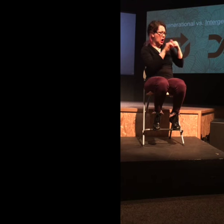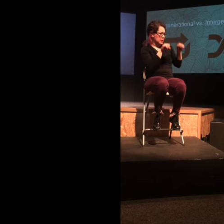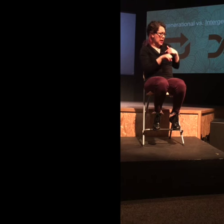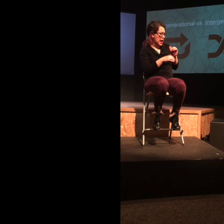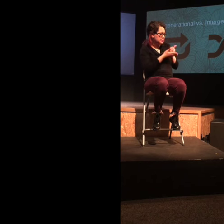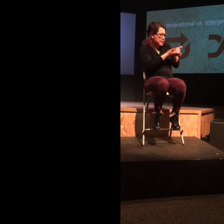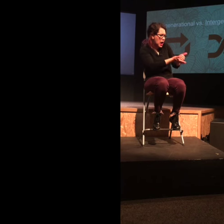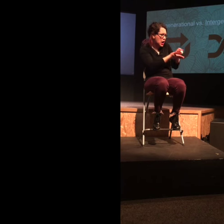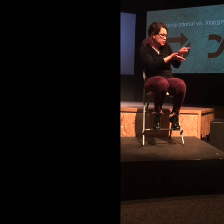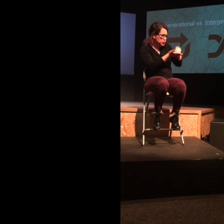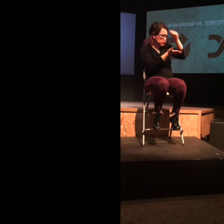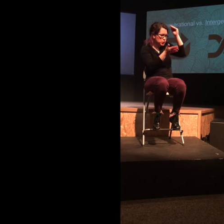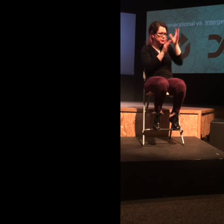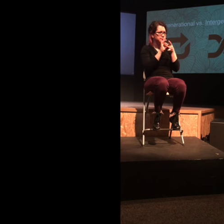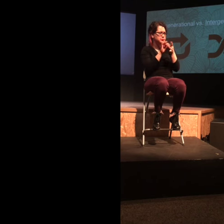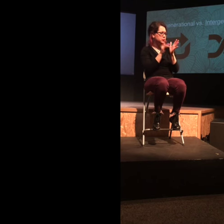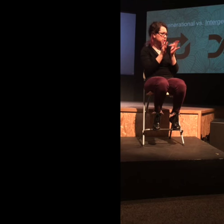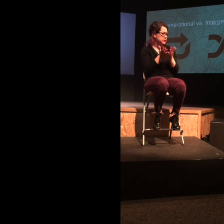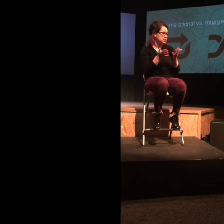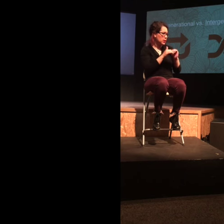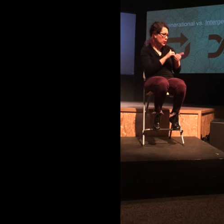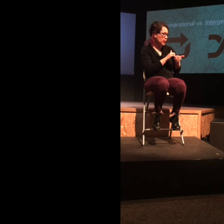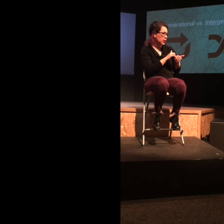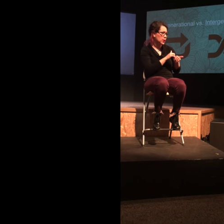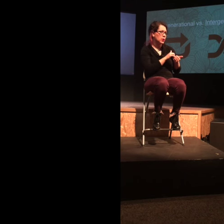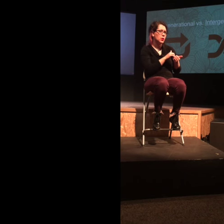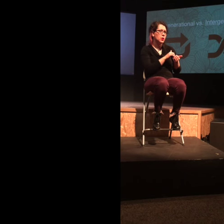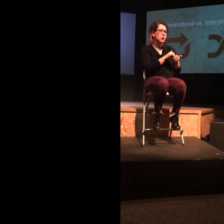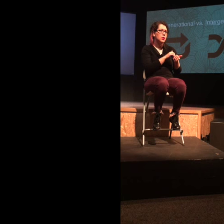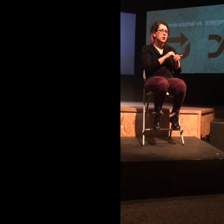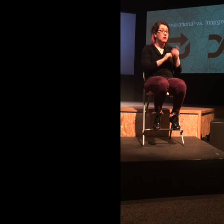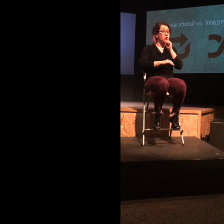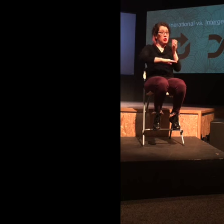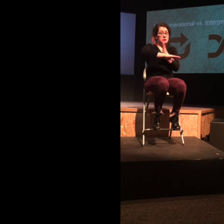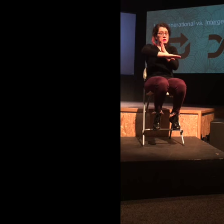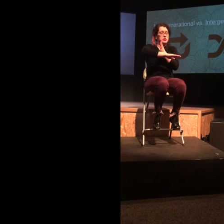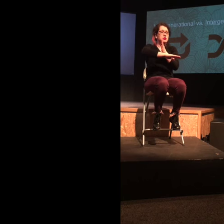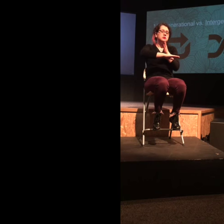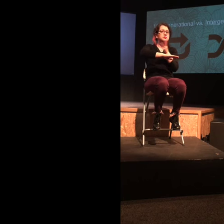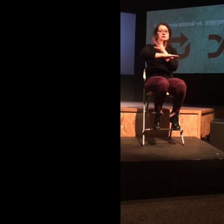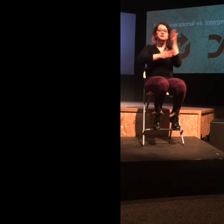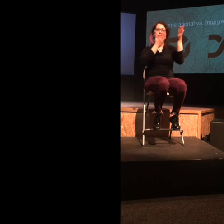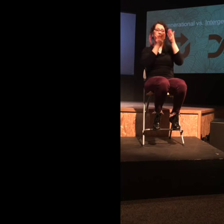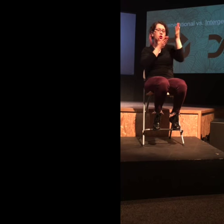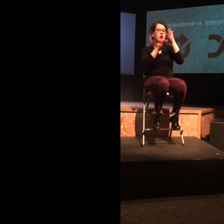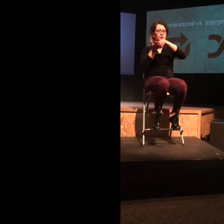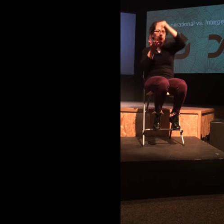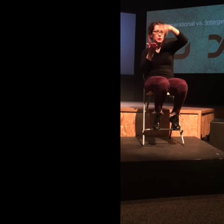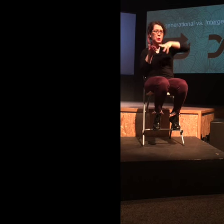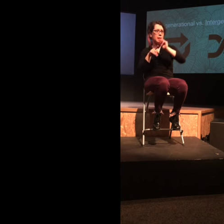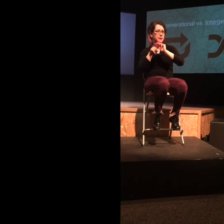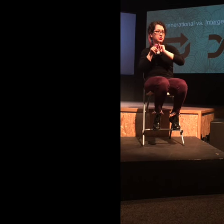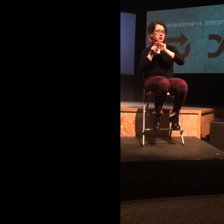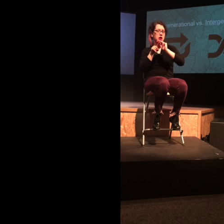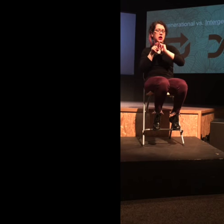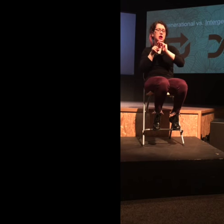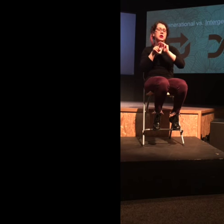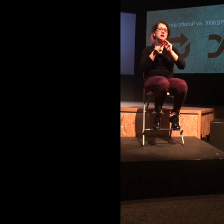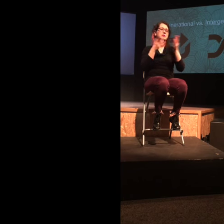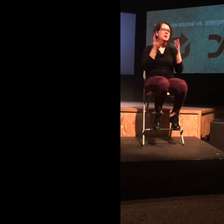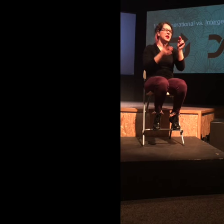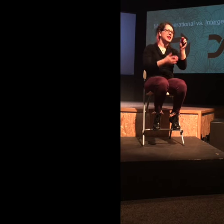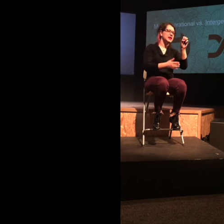about Jesus? Intergenerational ministry is when the middle-aged person is serving in student ministry at our NowGen, our student ministry,